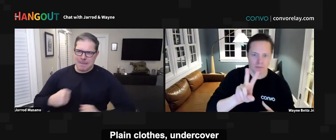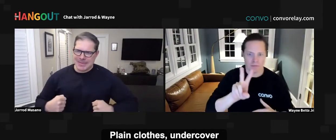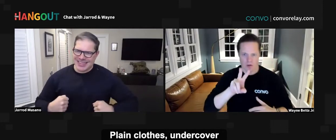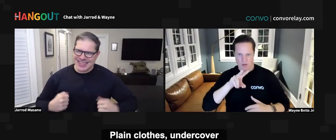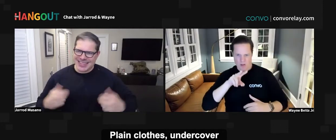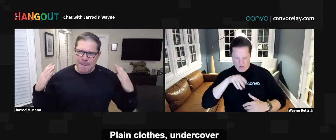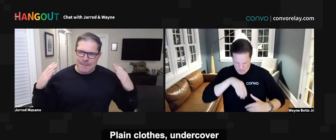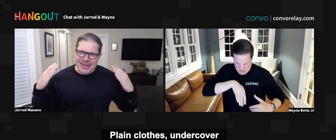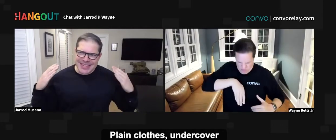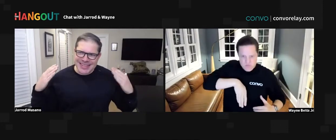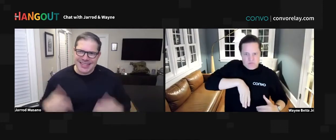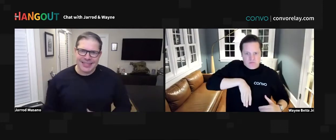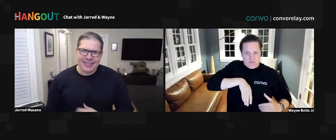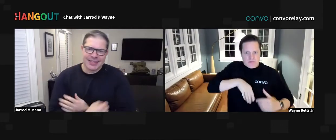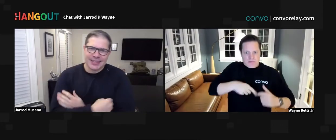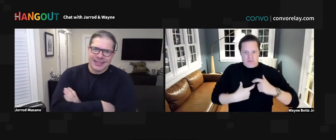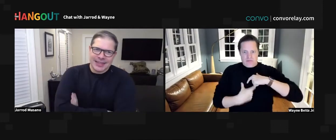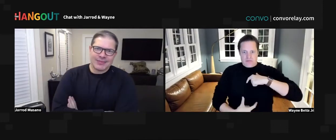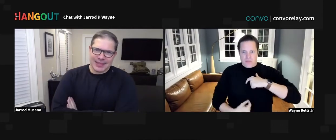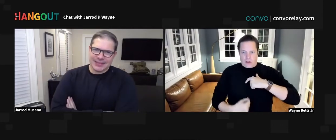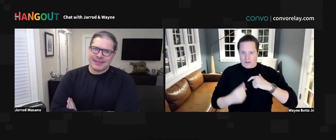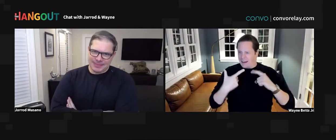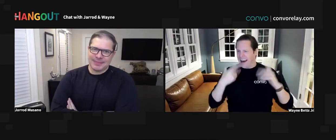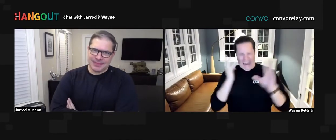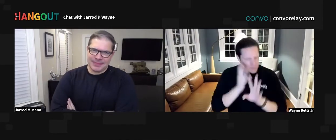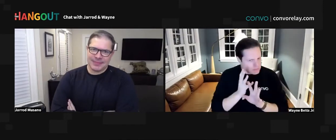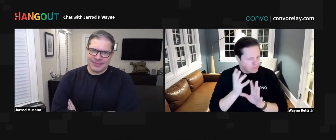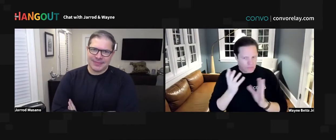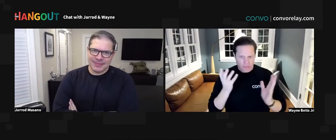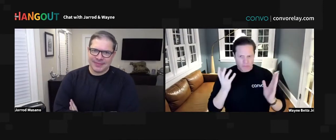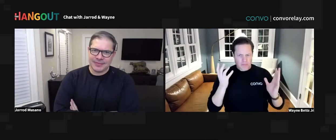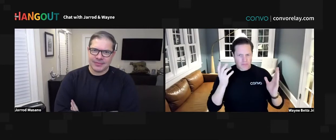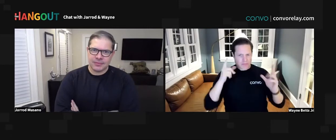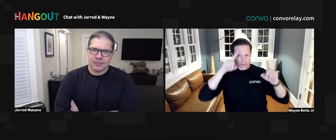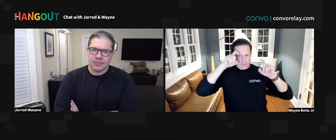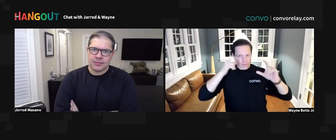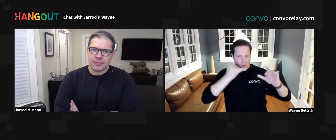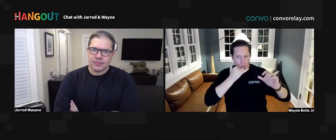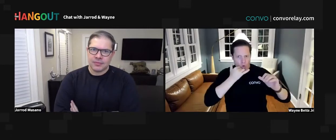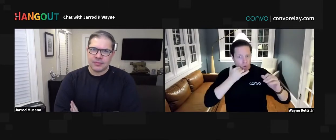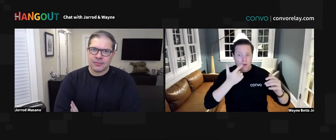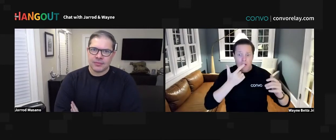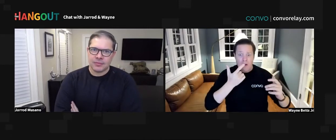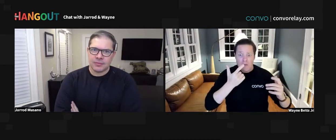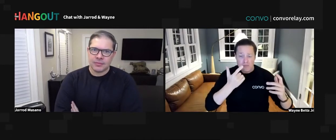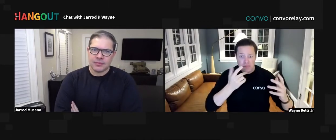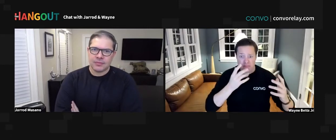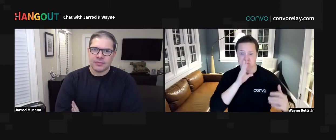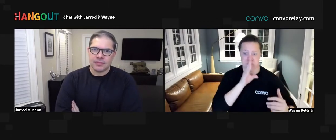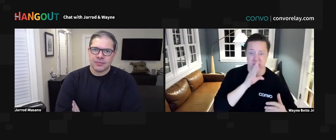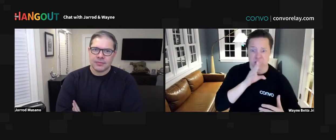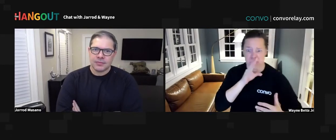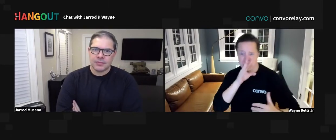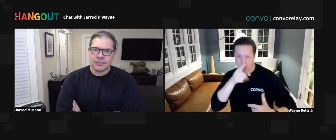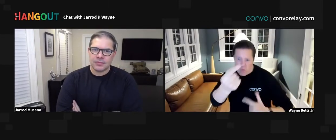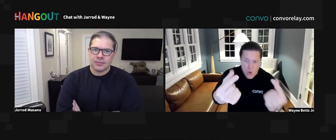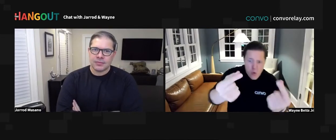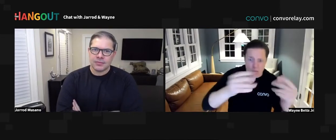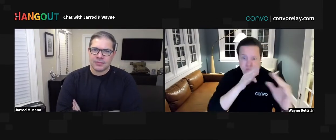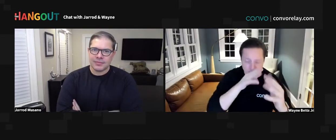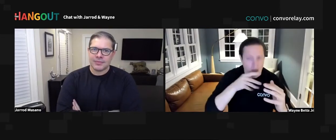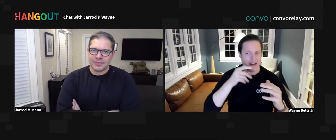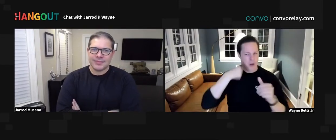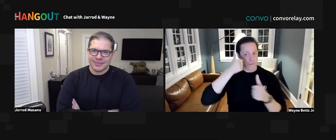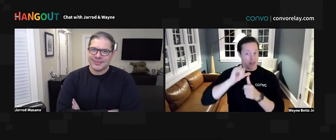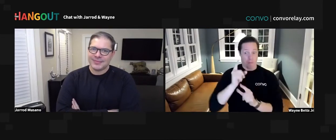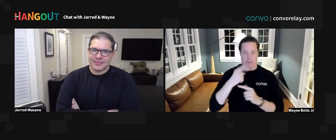undercover officers who approached us. Big guys. With their badges. With their badges, right?